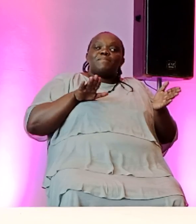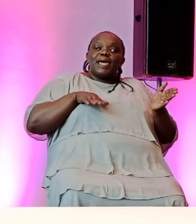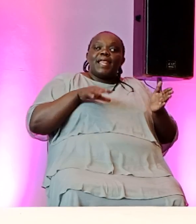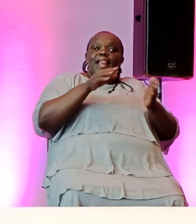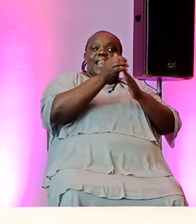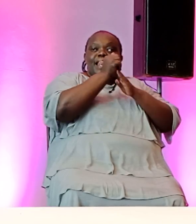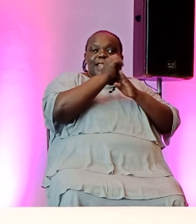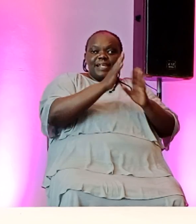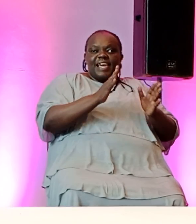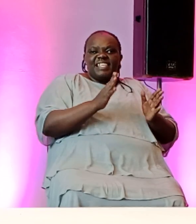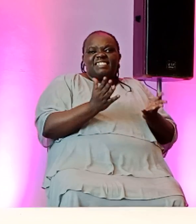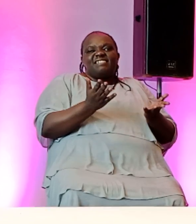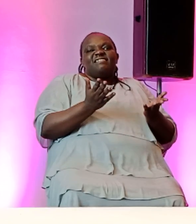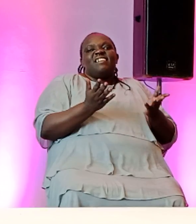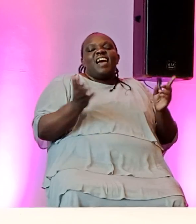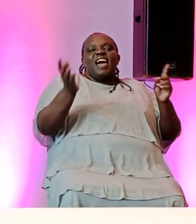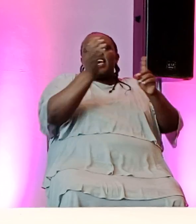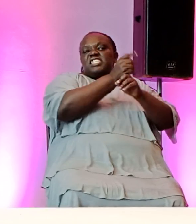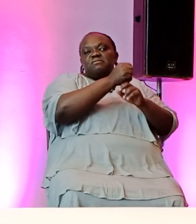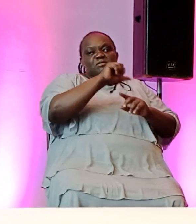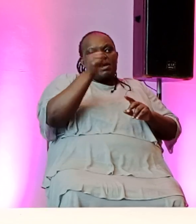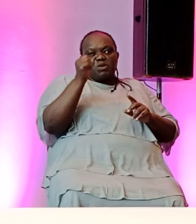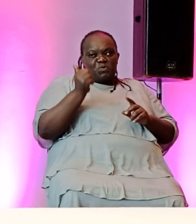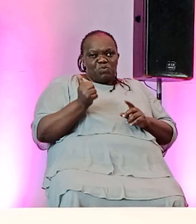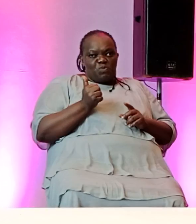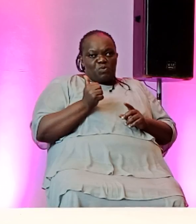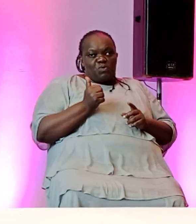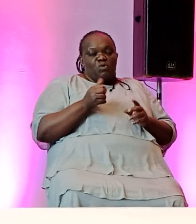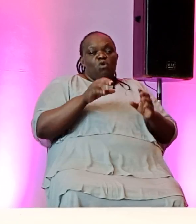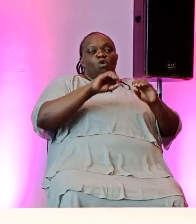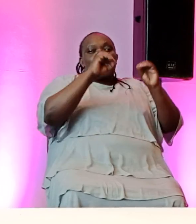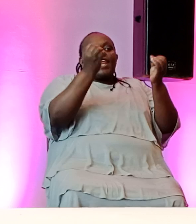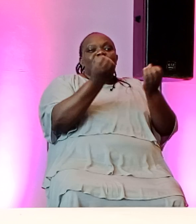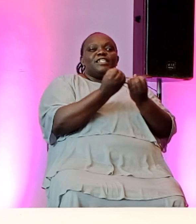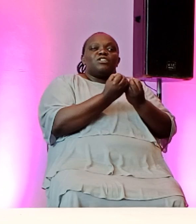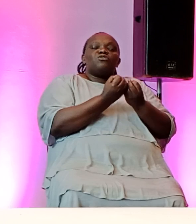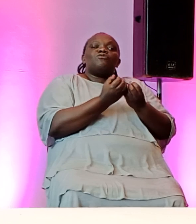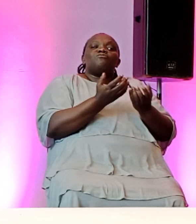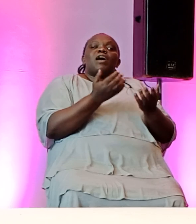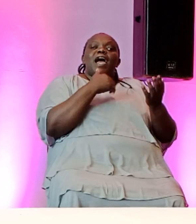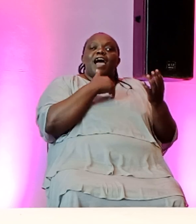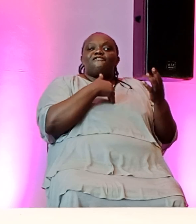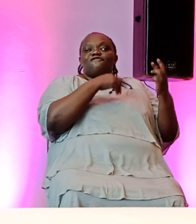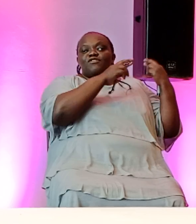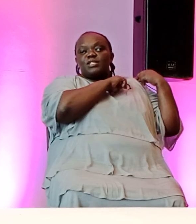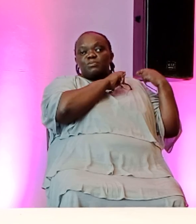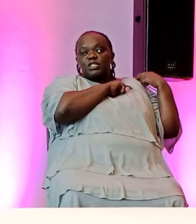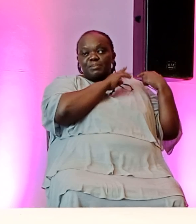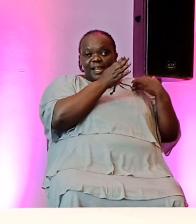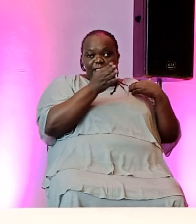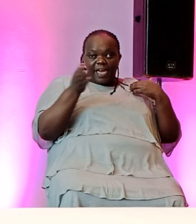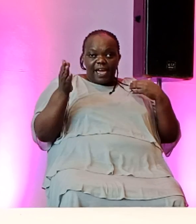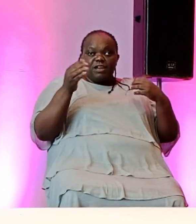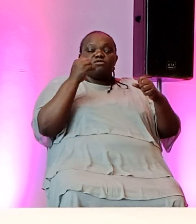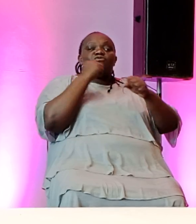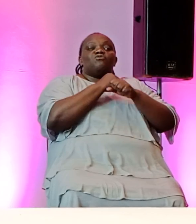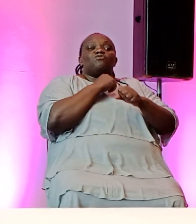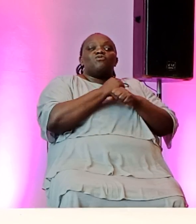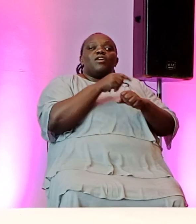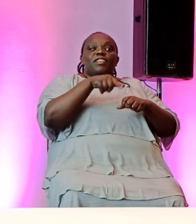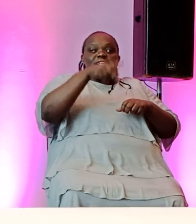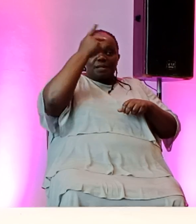leaders has never been more critical. Organizations have a responsibility to create